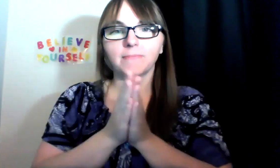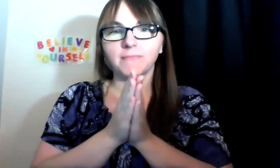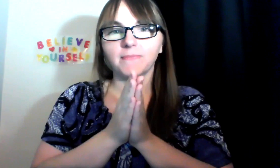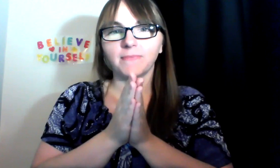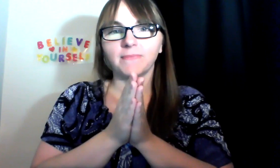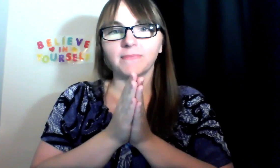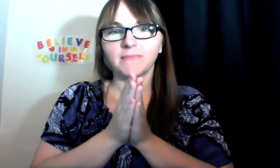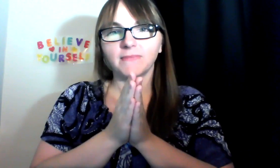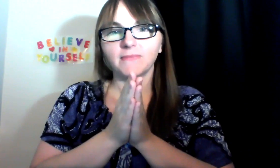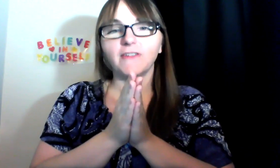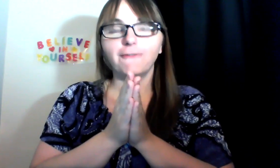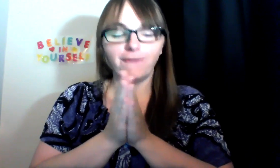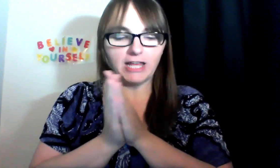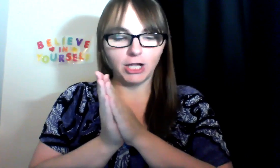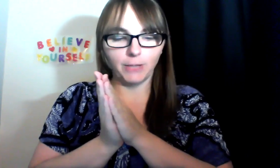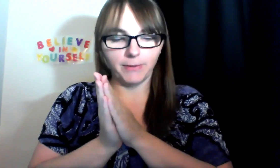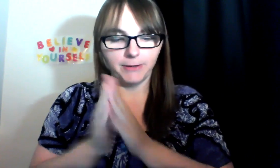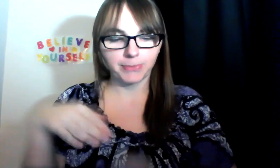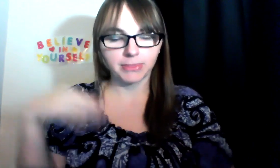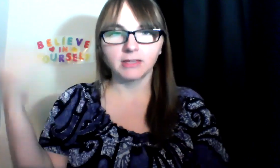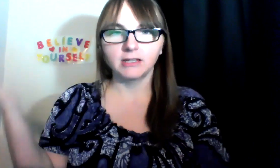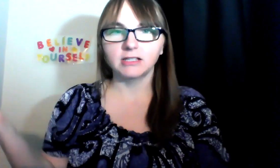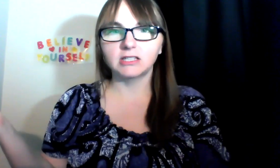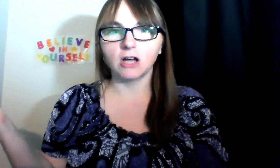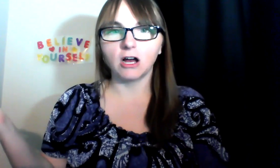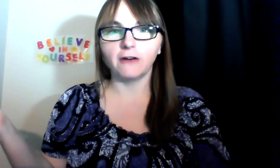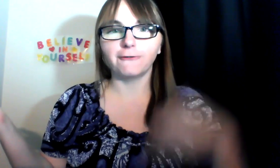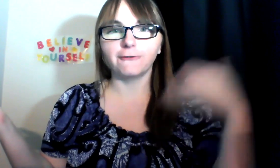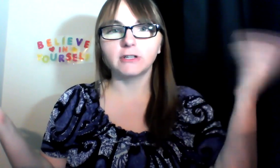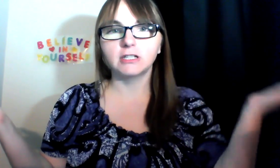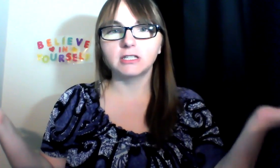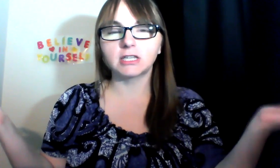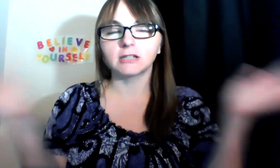Puh. Film. Soft, tk.